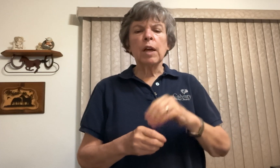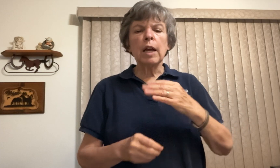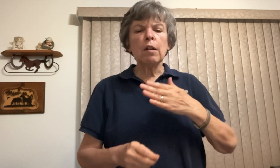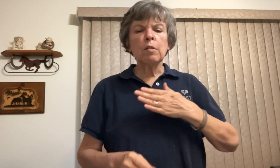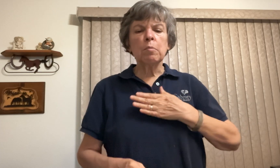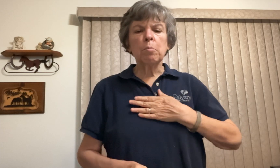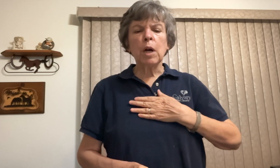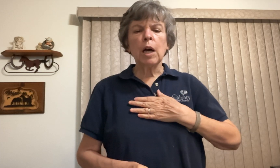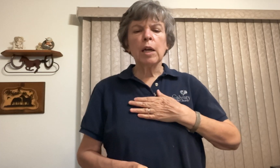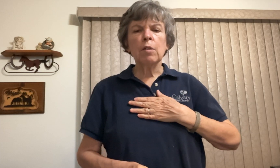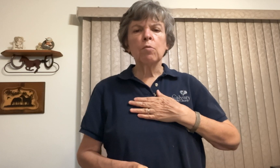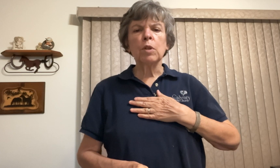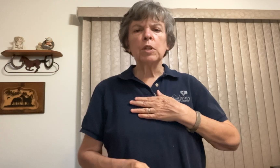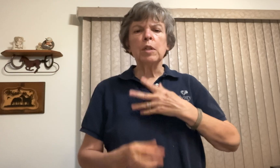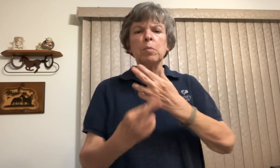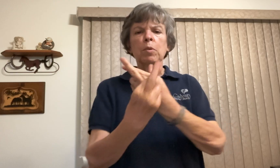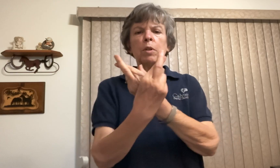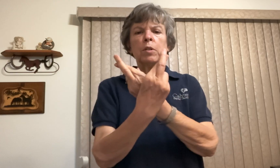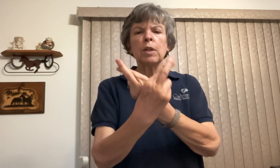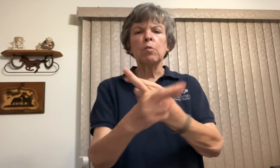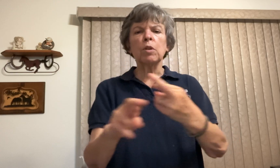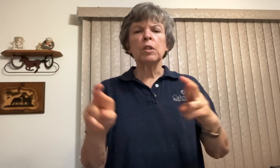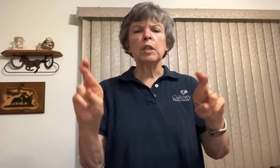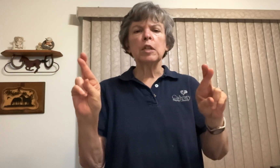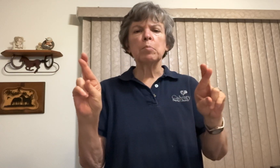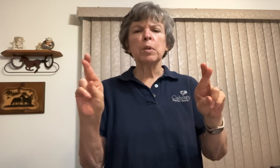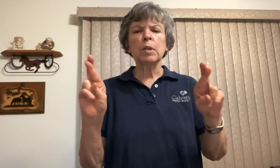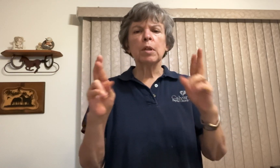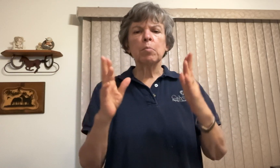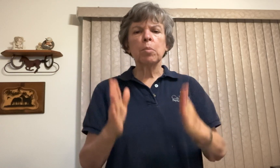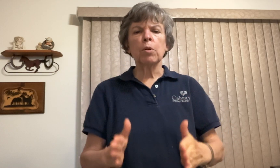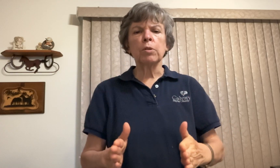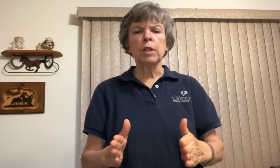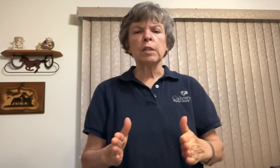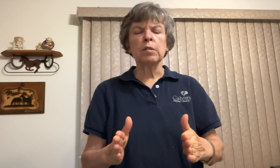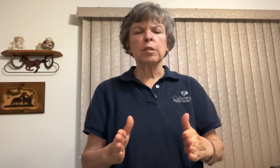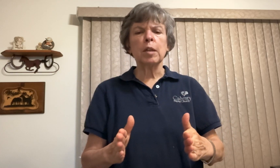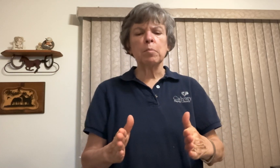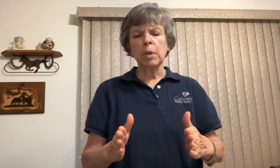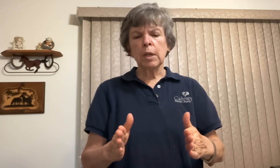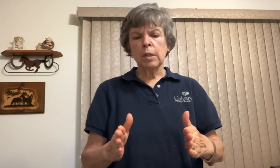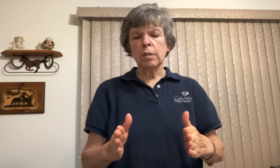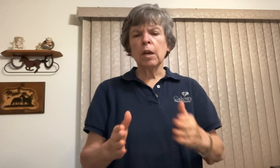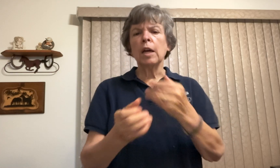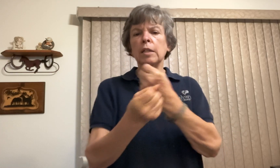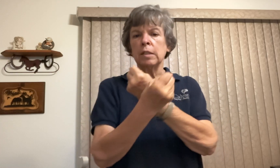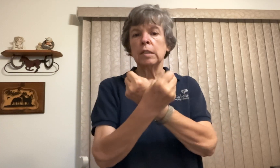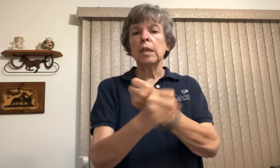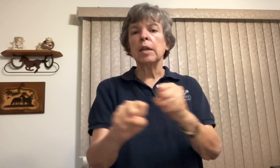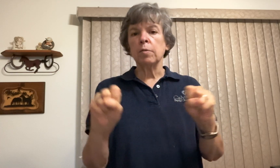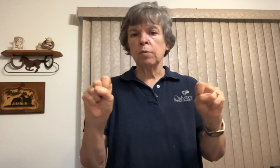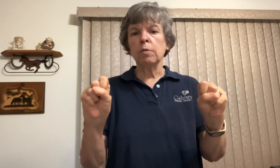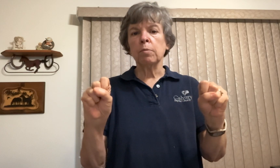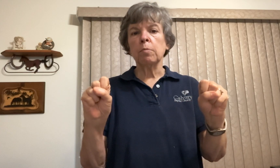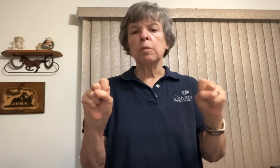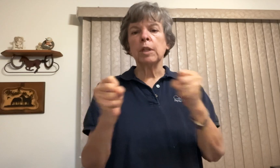out. My Redeemer. It's a redeem person. That's the same sign as save. Save is